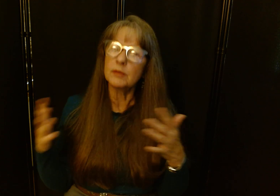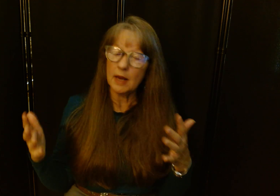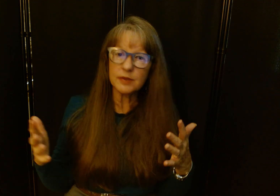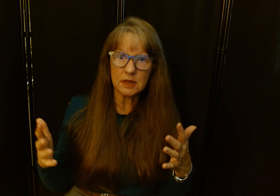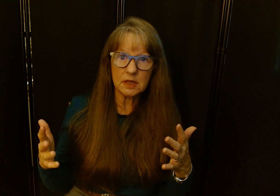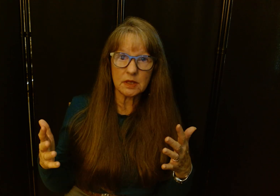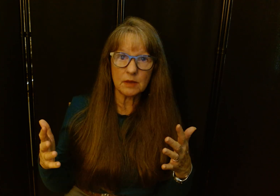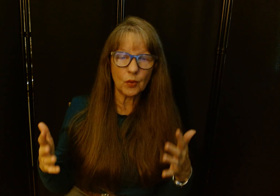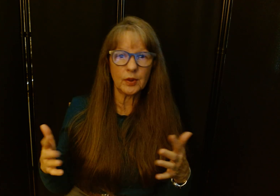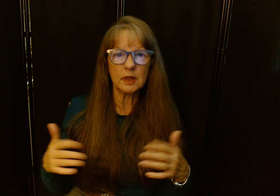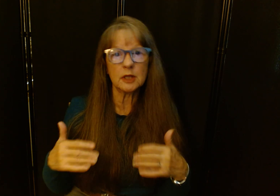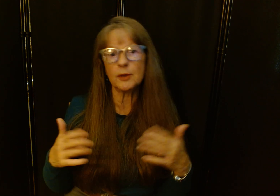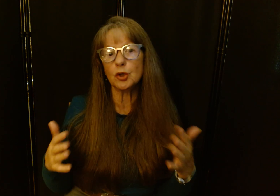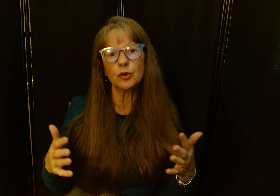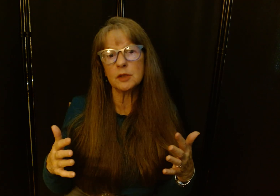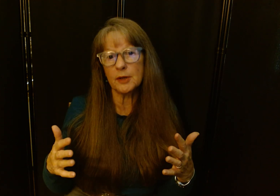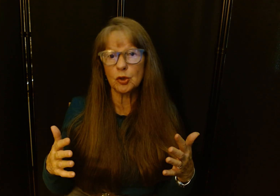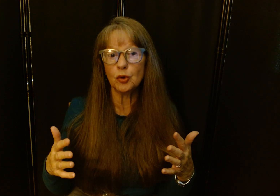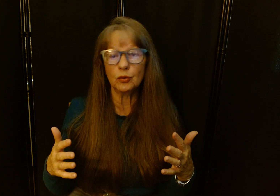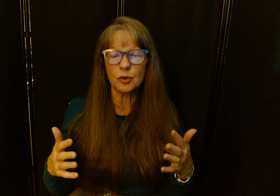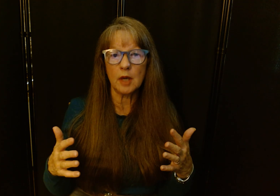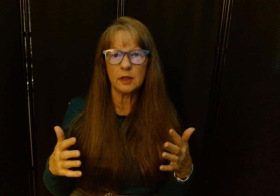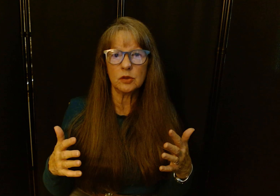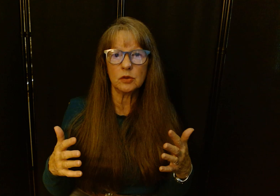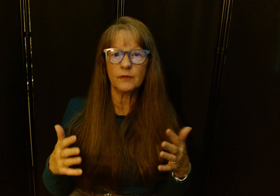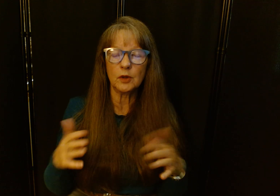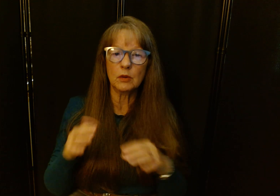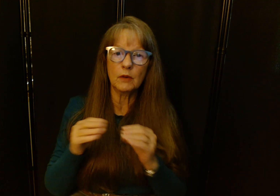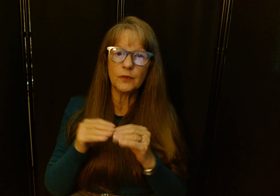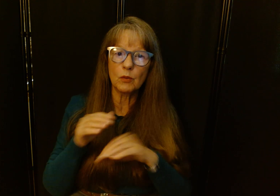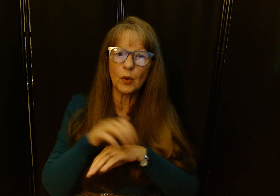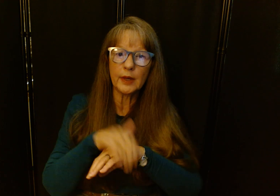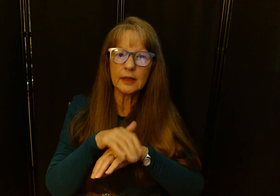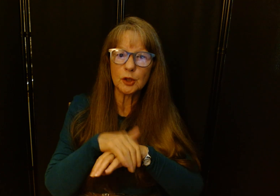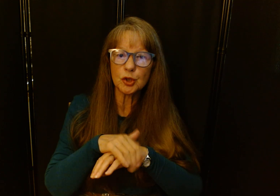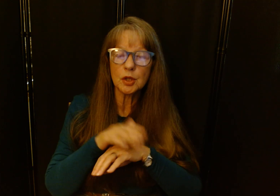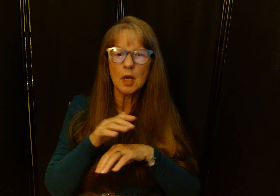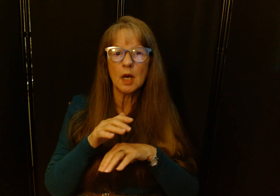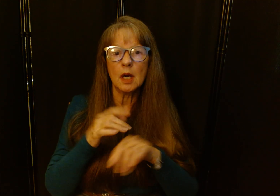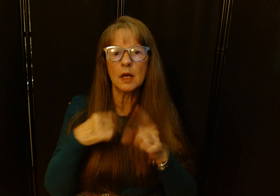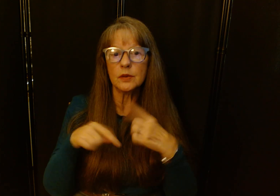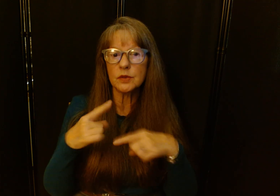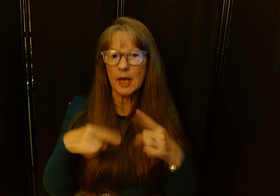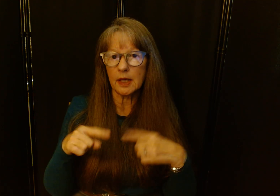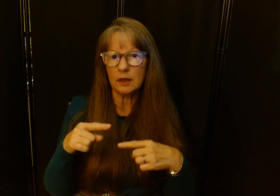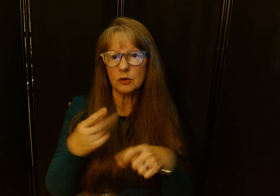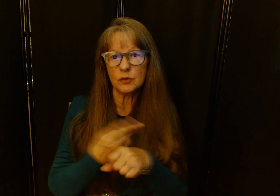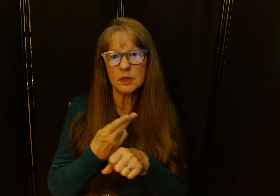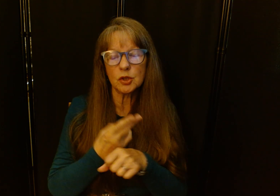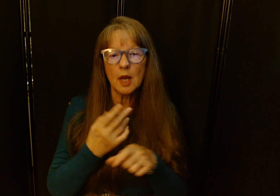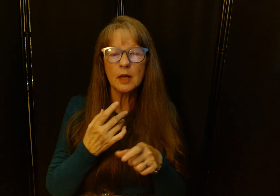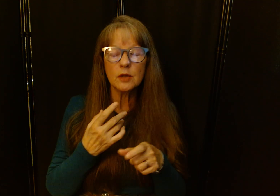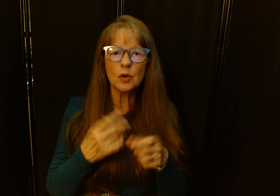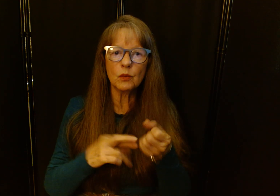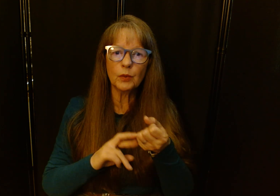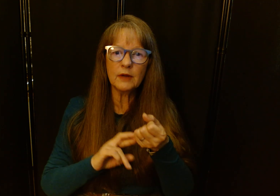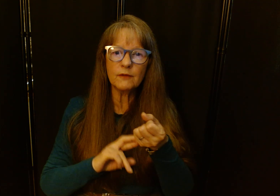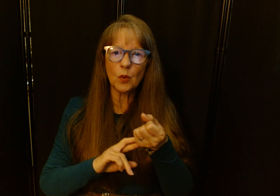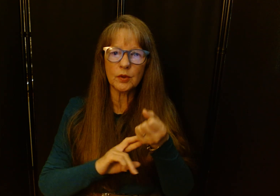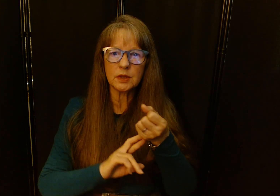sometimes is important, especially if it depends on who you're talking to. They're more English signing usage. So reinforce,